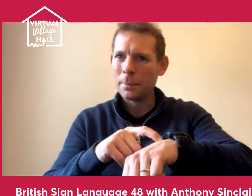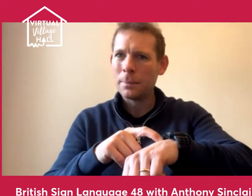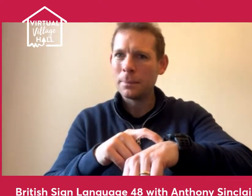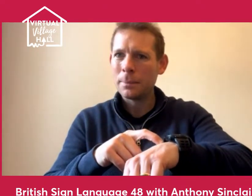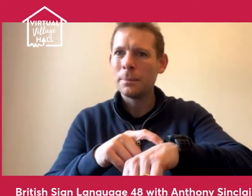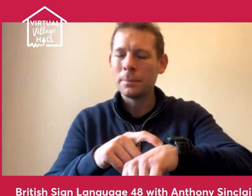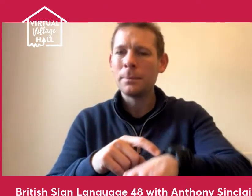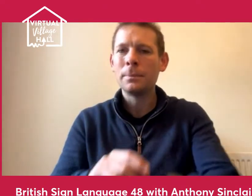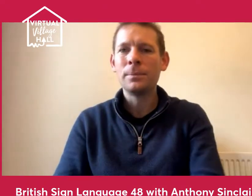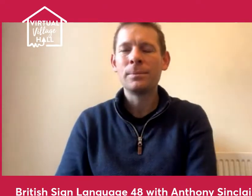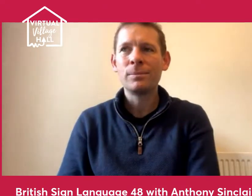So,